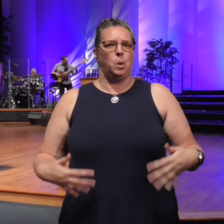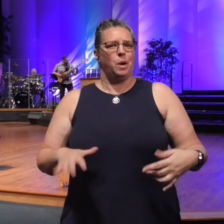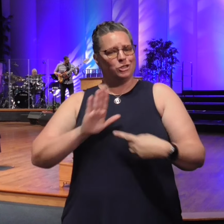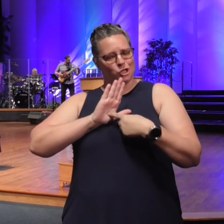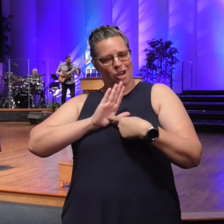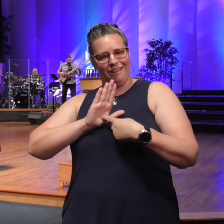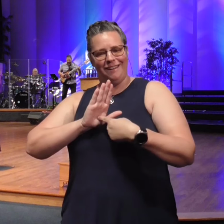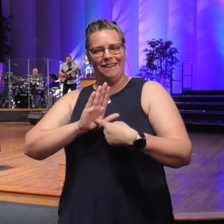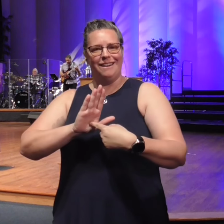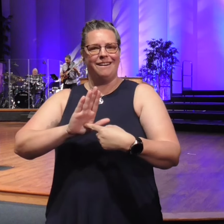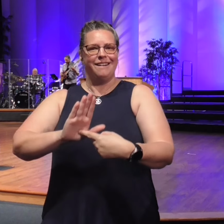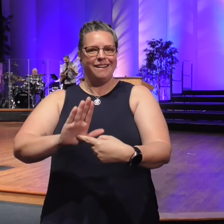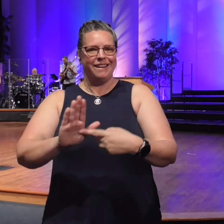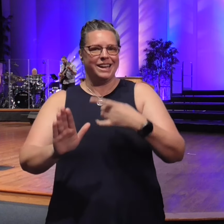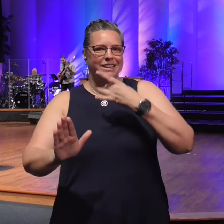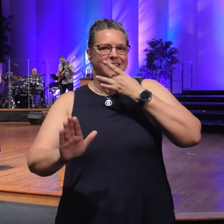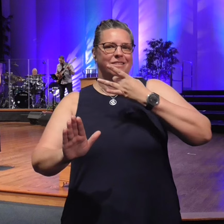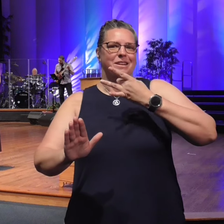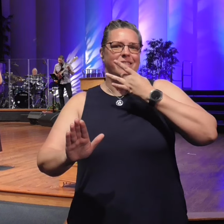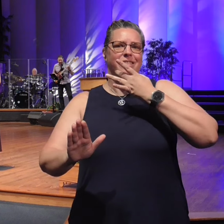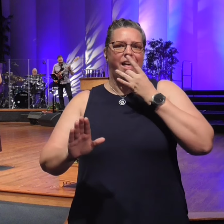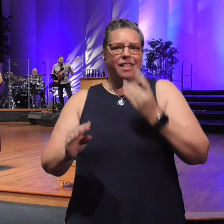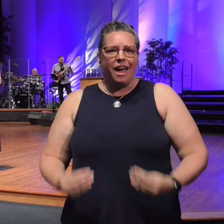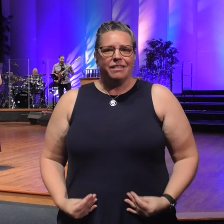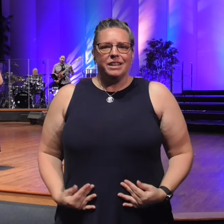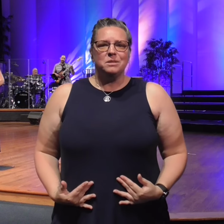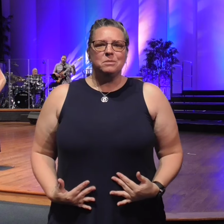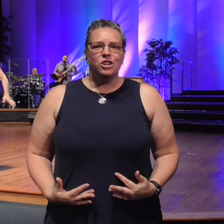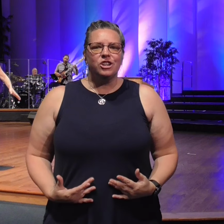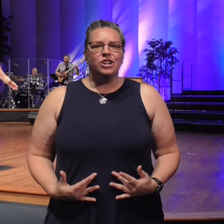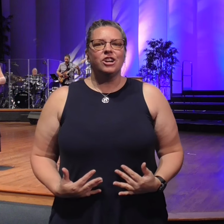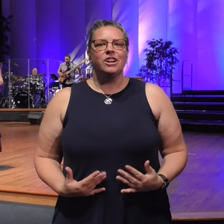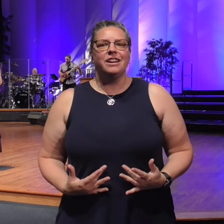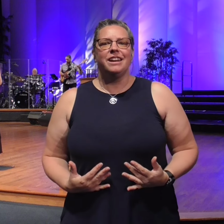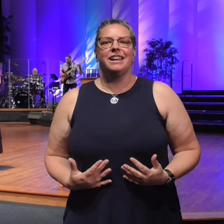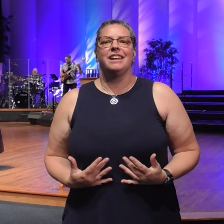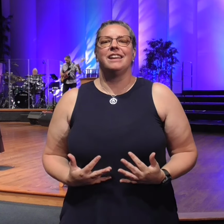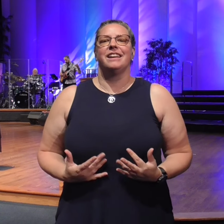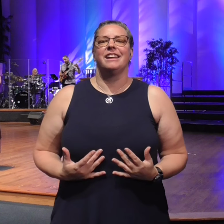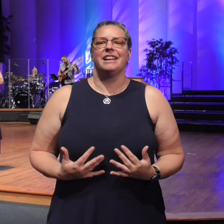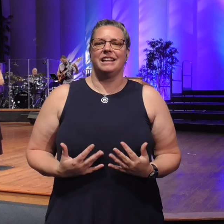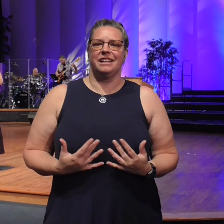the light that's burning up inside.